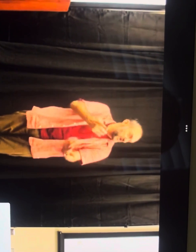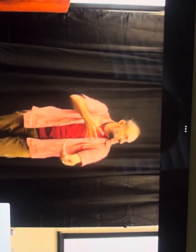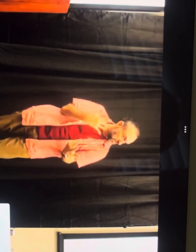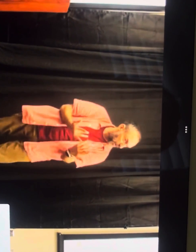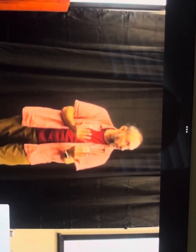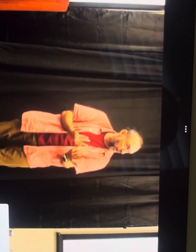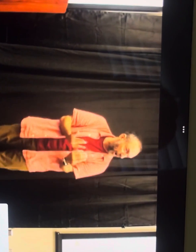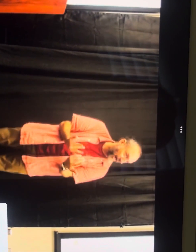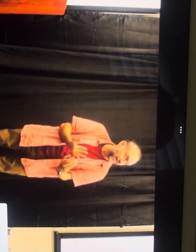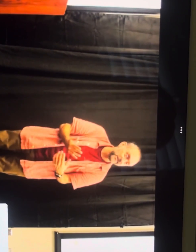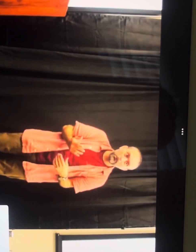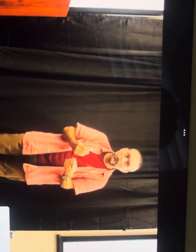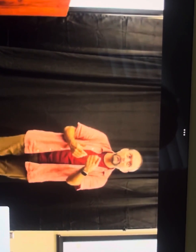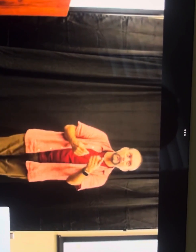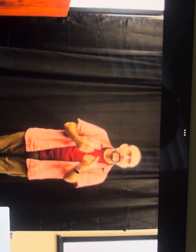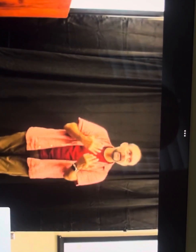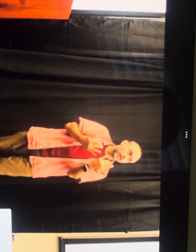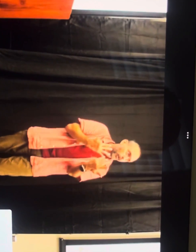or boiling water,